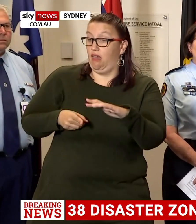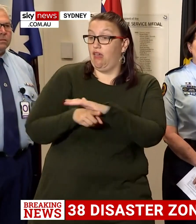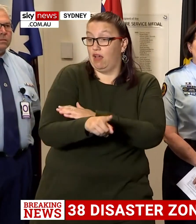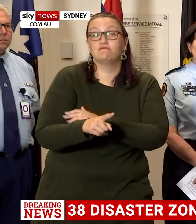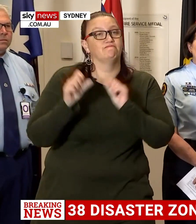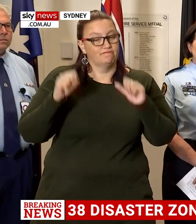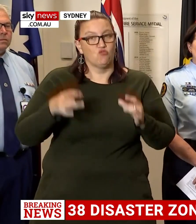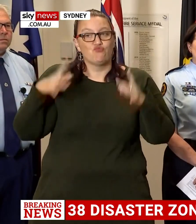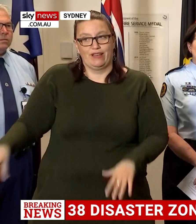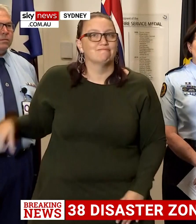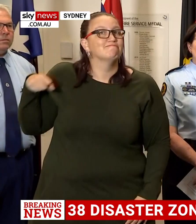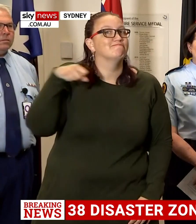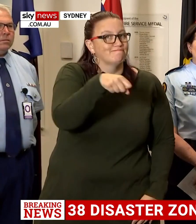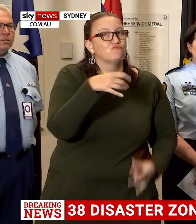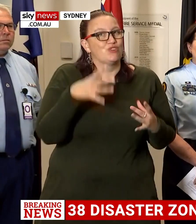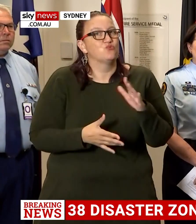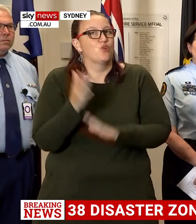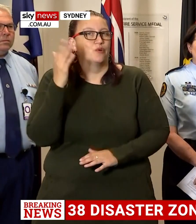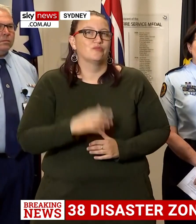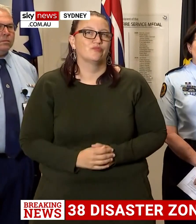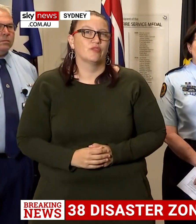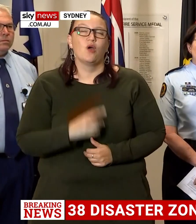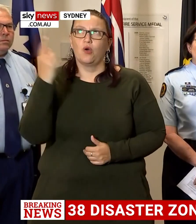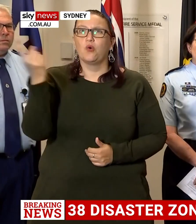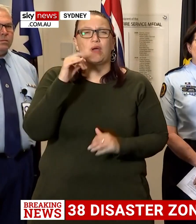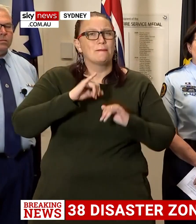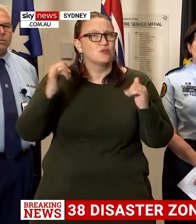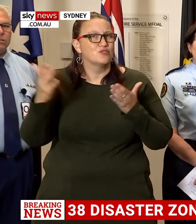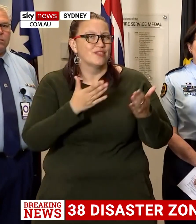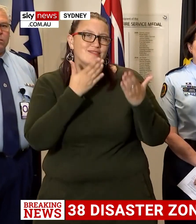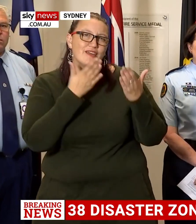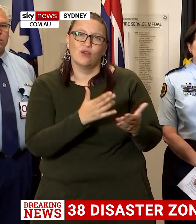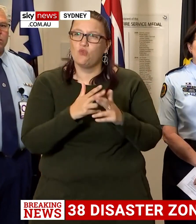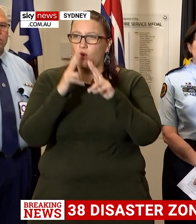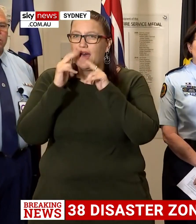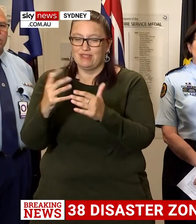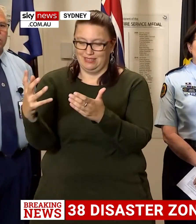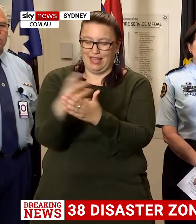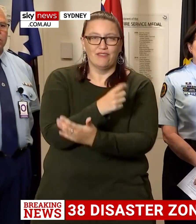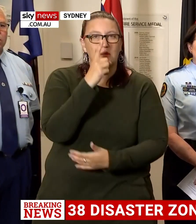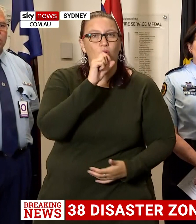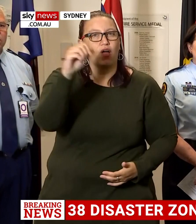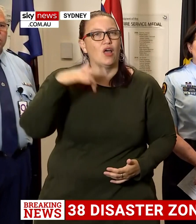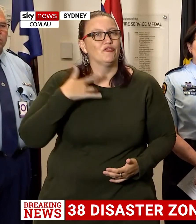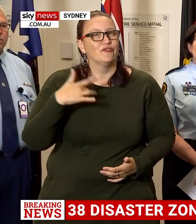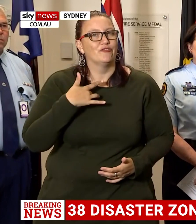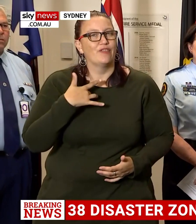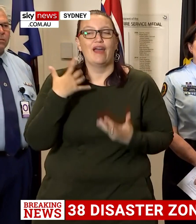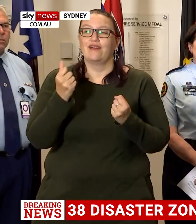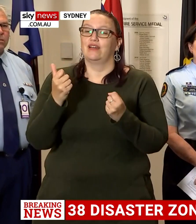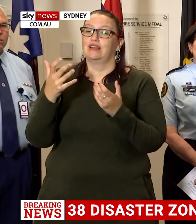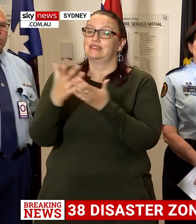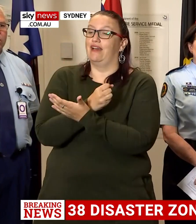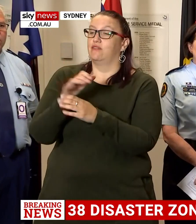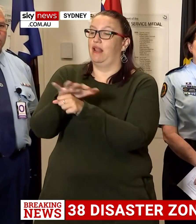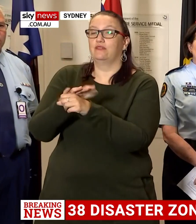really made sure that everybody has been able to have somewhere safe to go. But please note that some weather